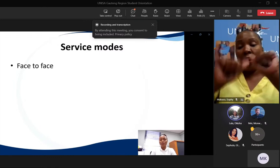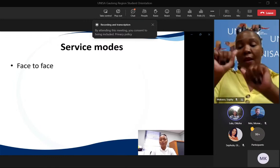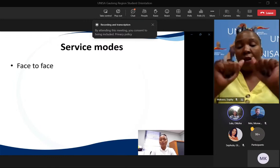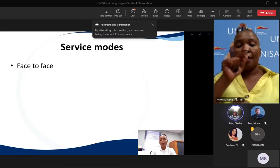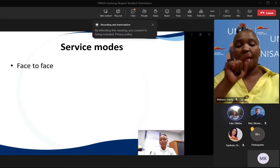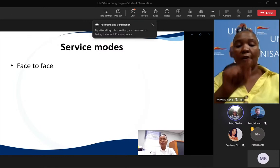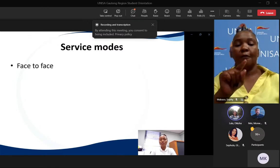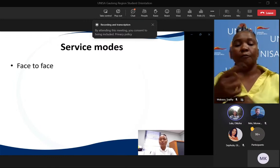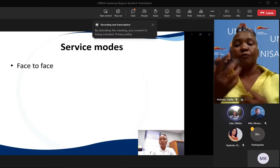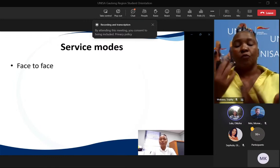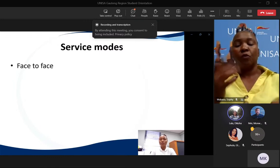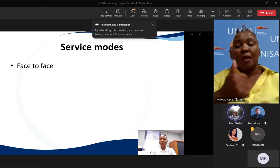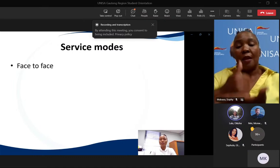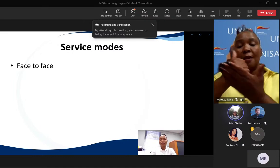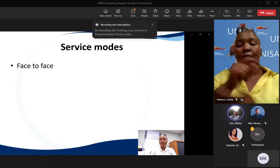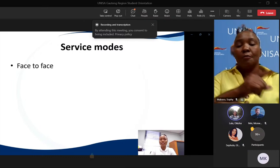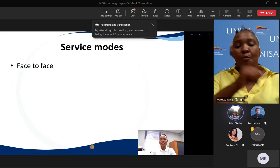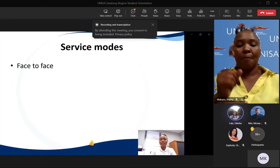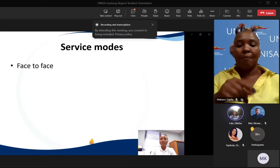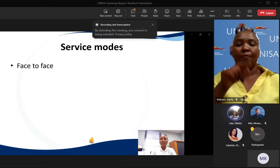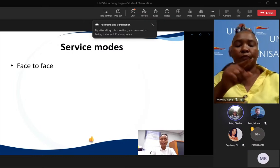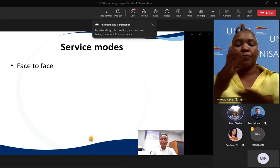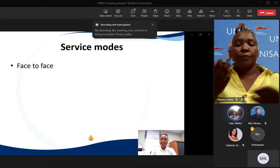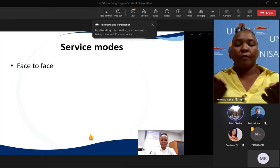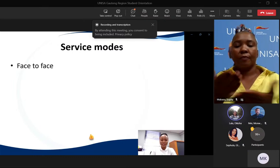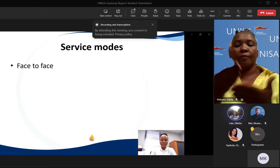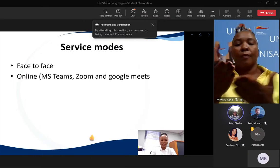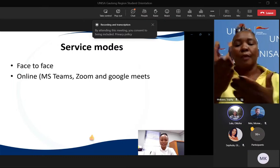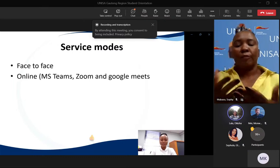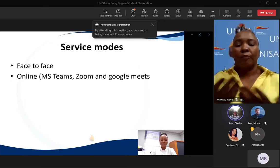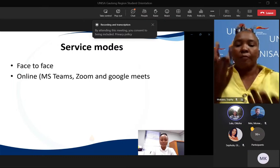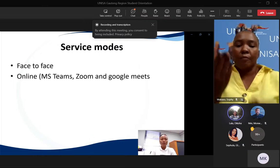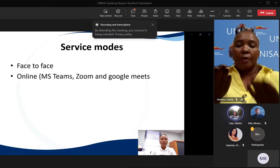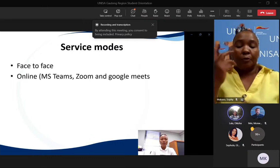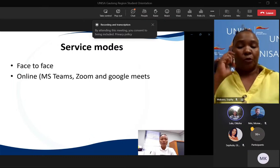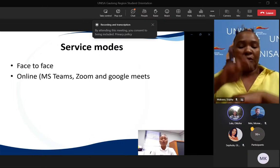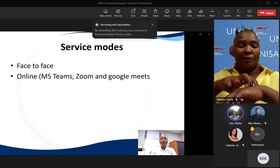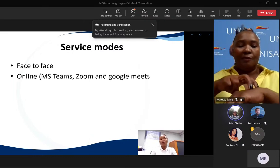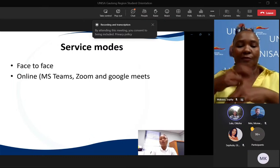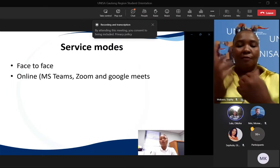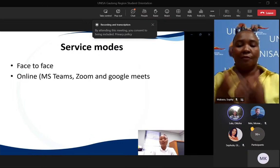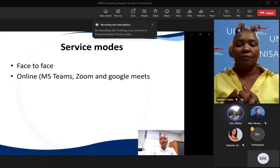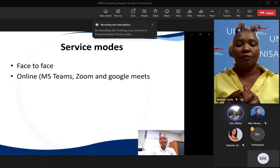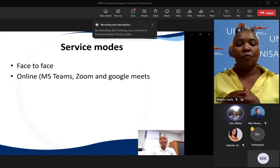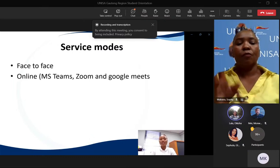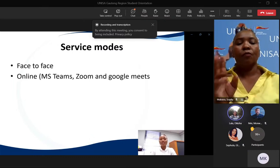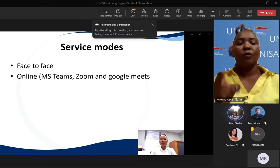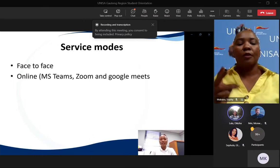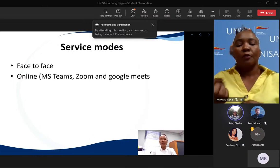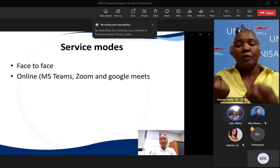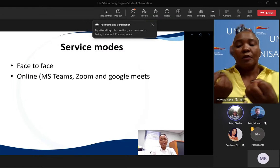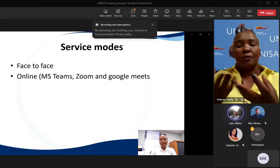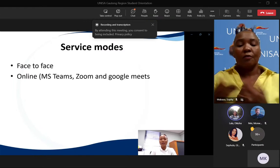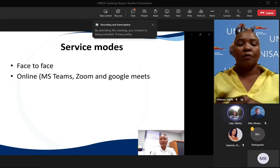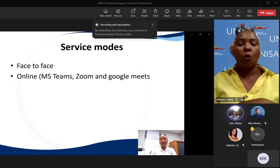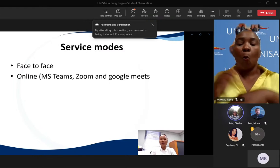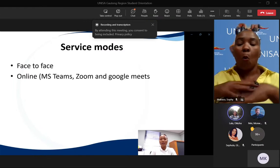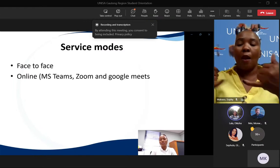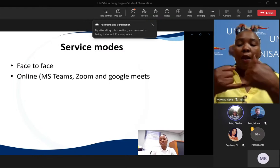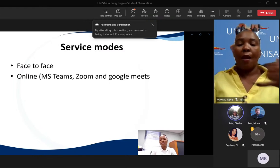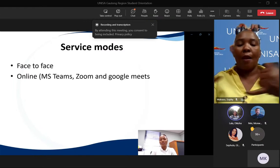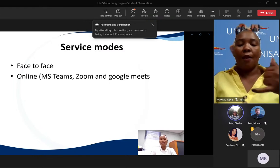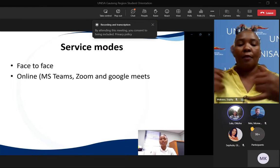will be able to assist you with the services that you might need we also offer our services online